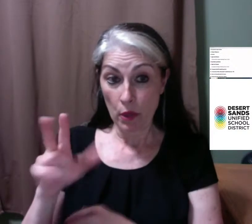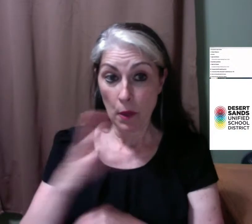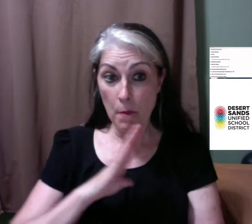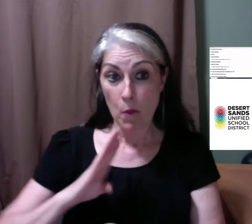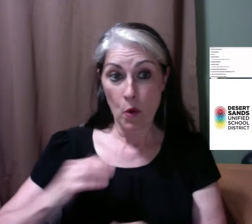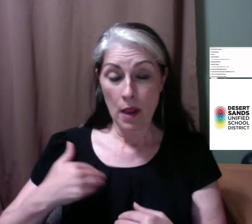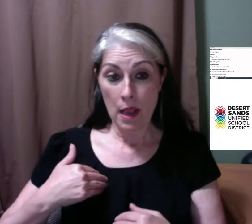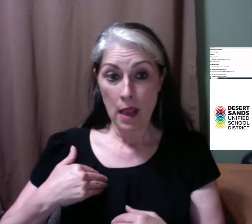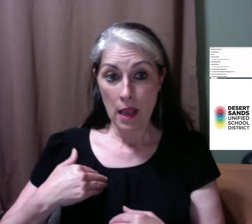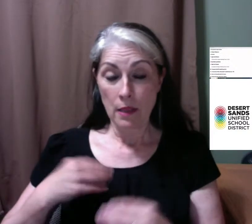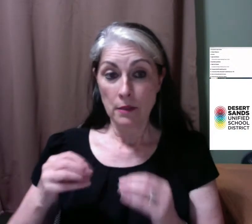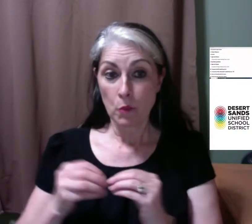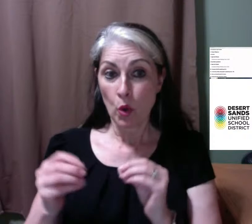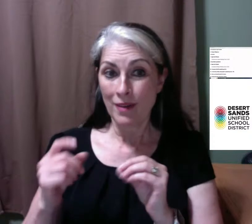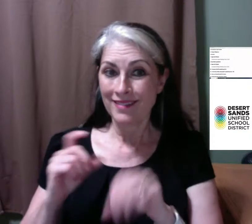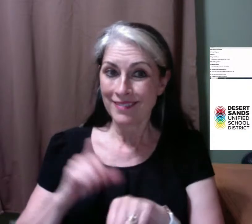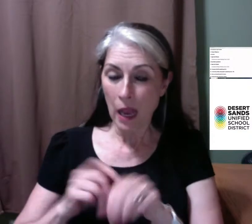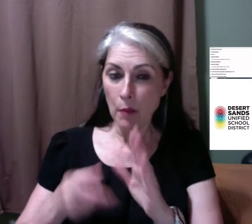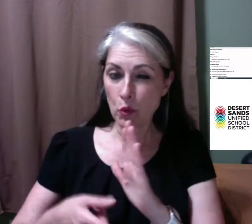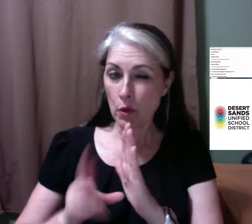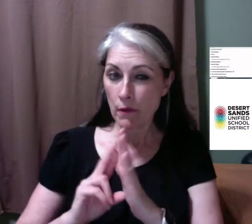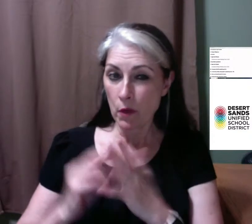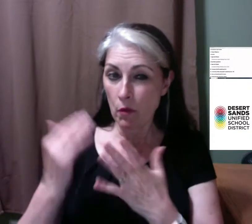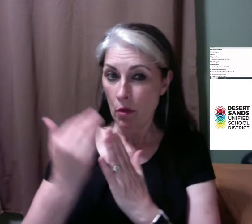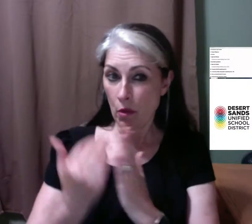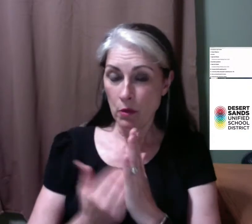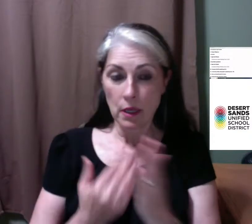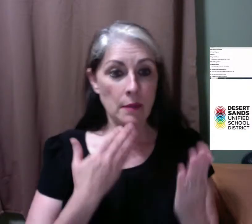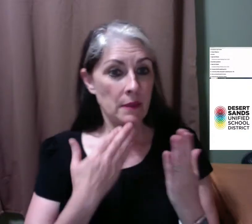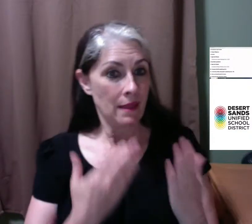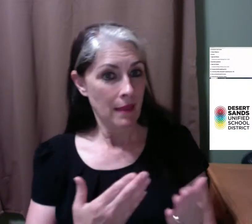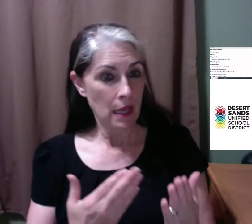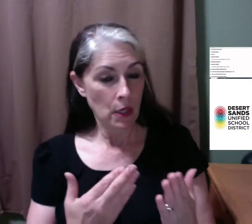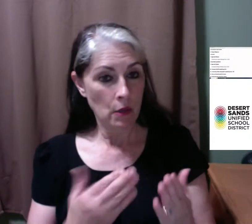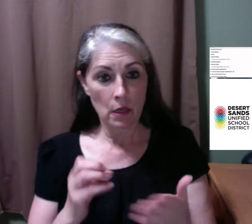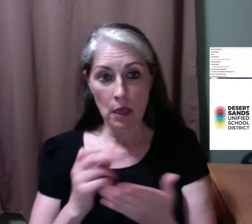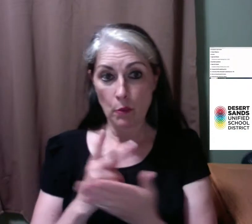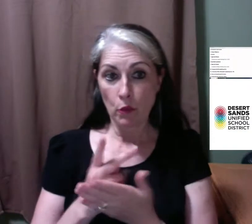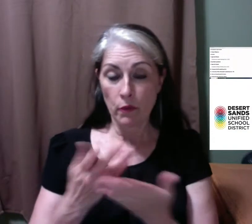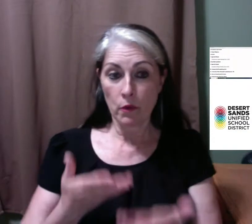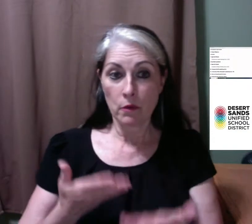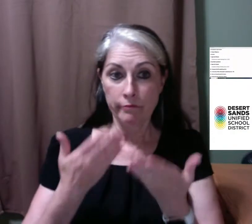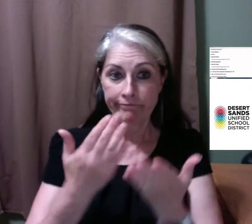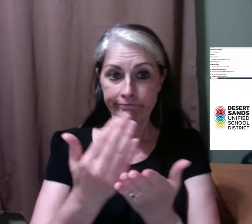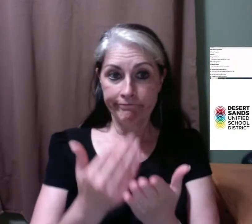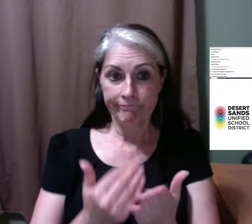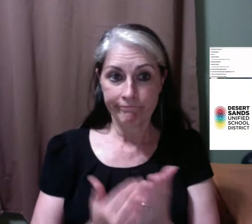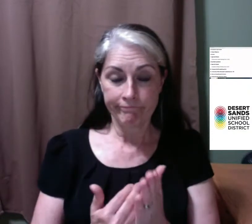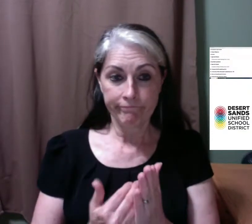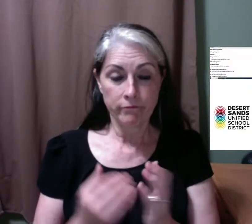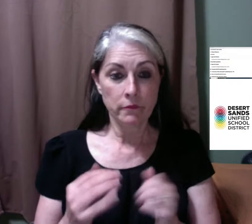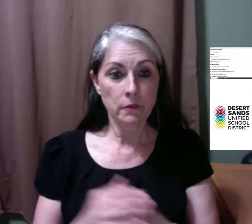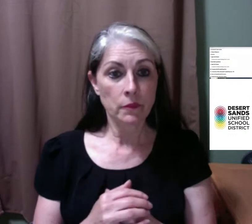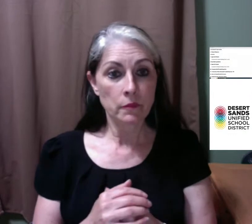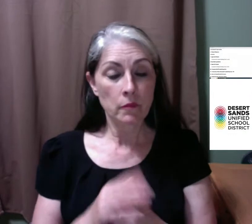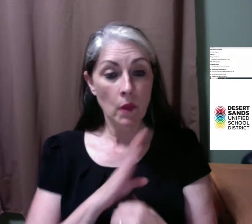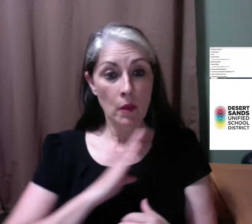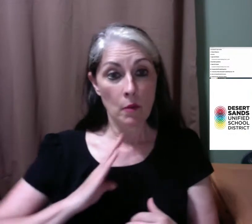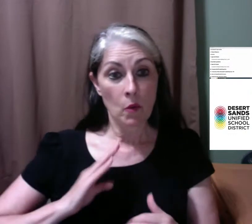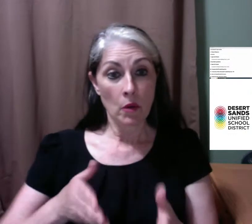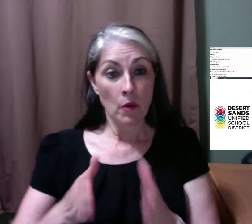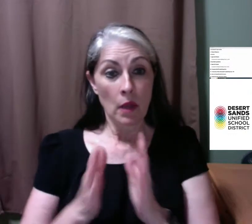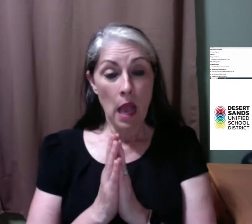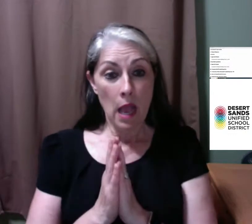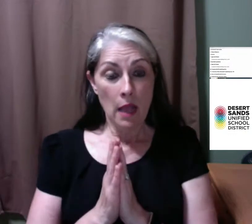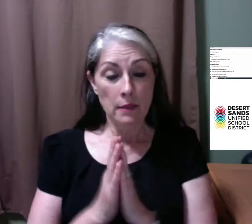has greater time to review those items. Thank you. Approval of agenda. Is there, the board will be asked to